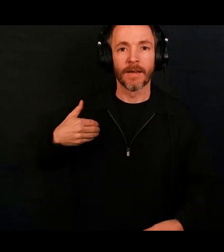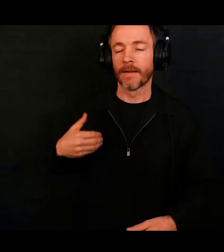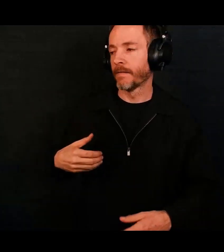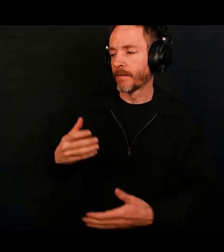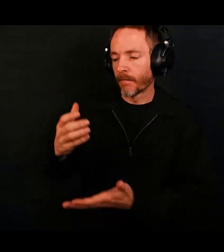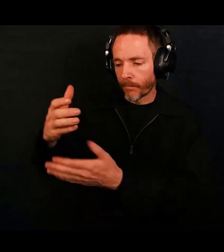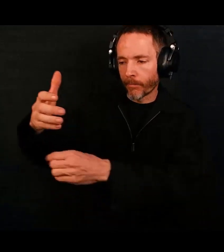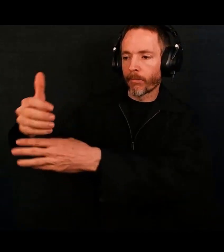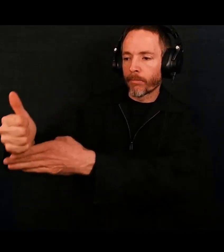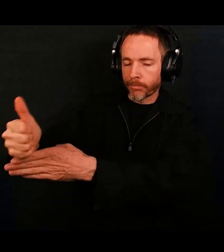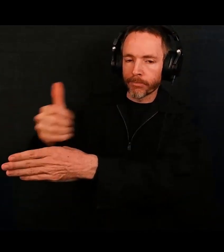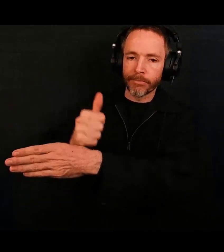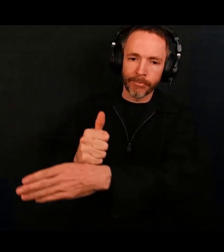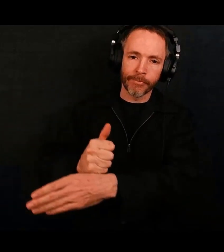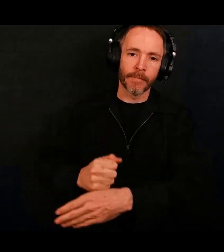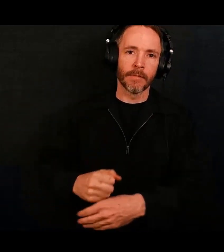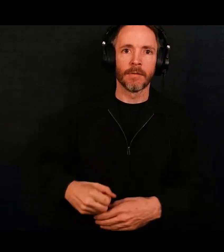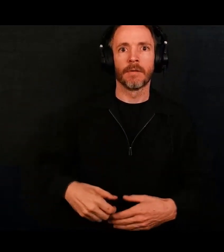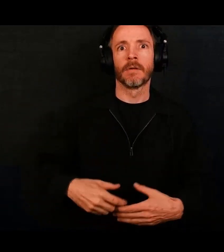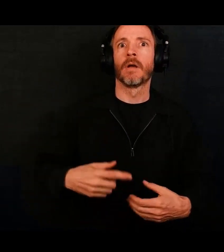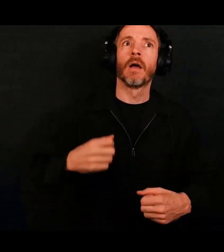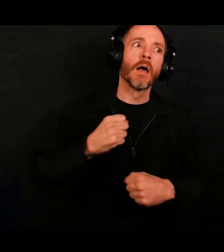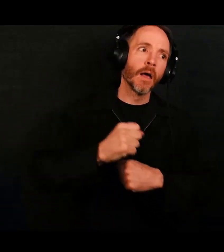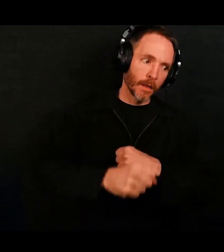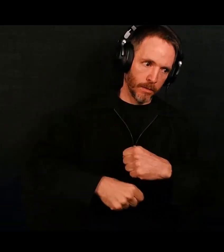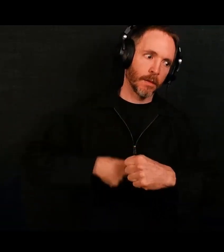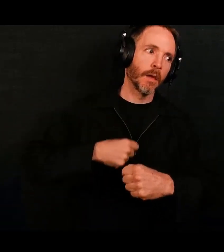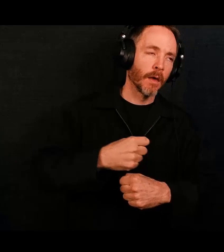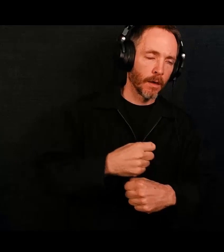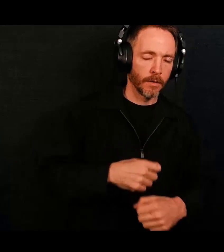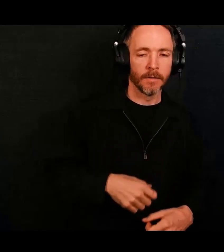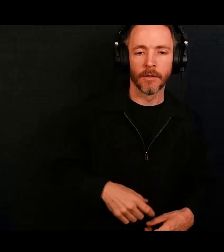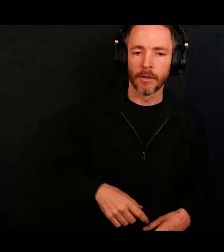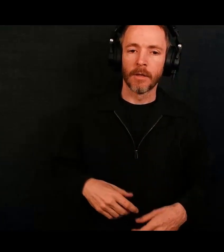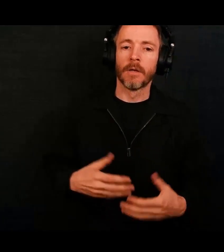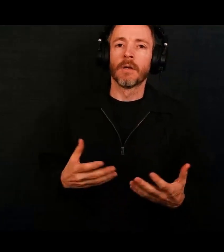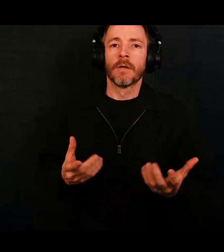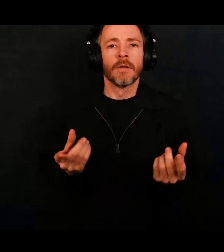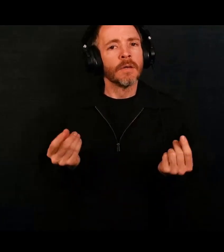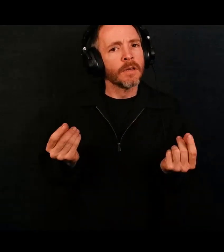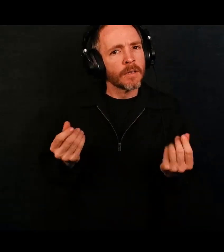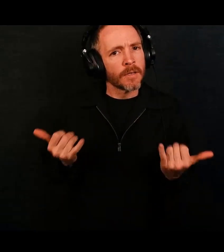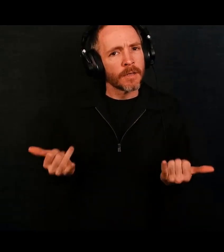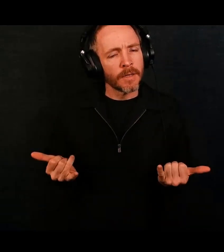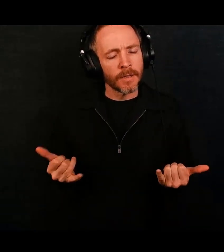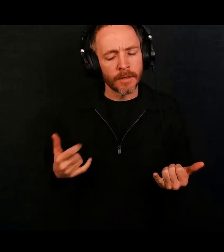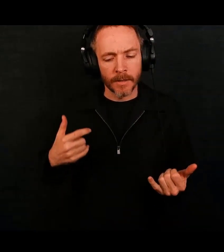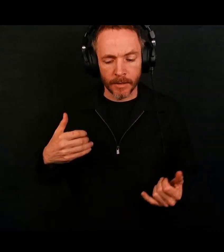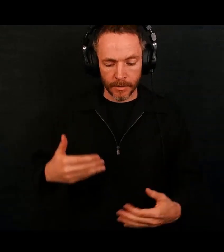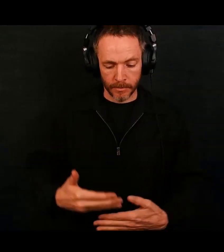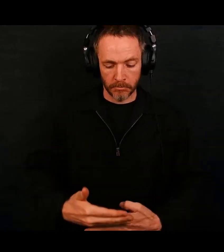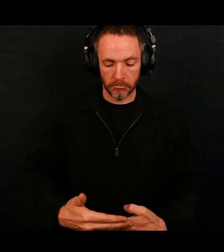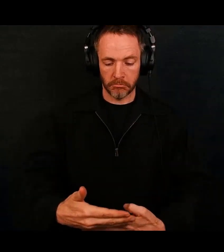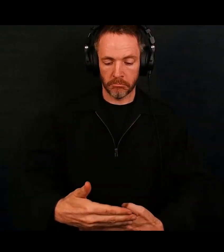meantime, since your sink doesn't come out to you, is take your sink out to you,